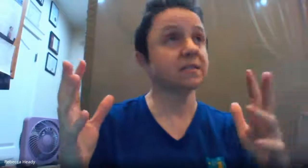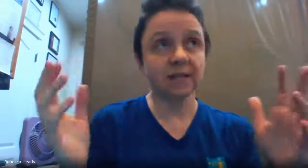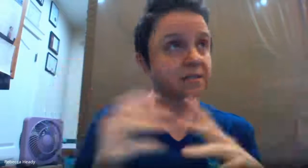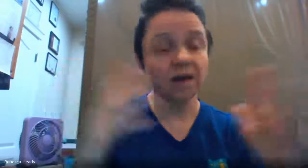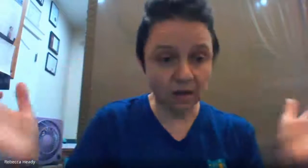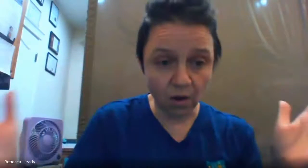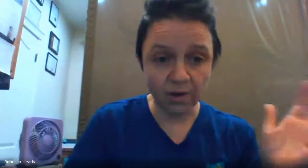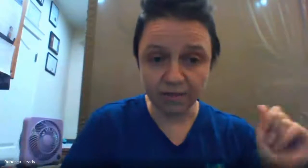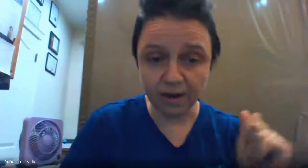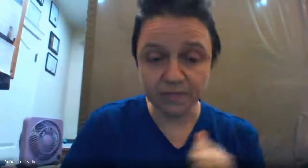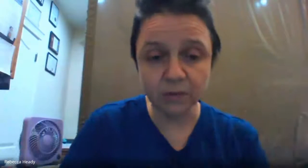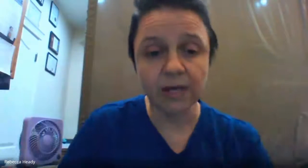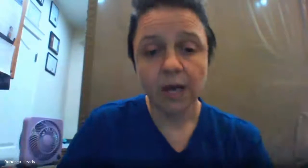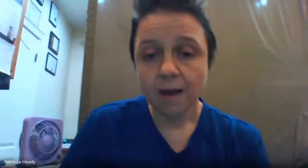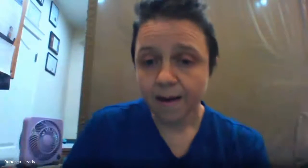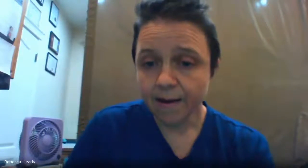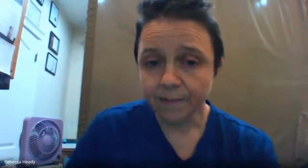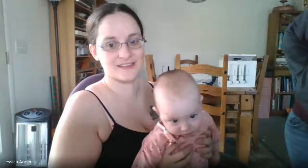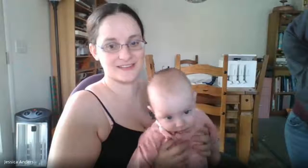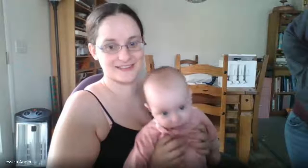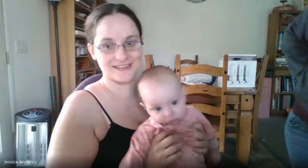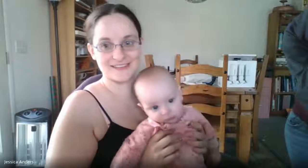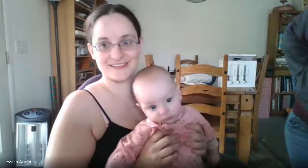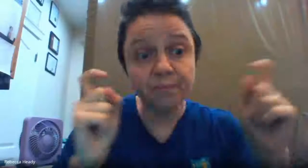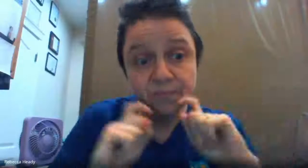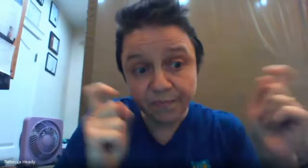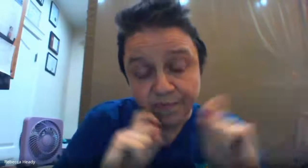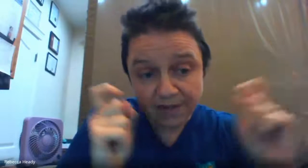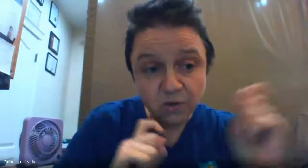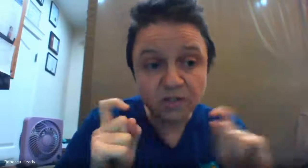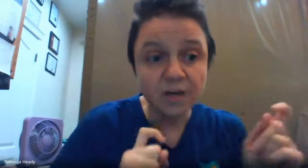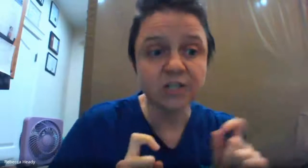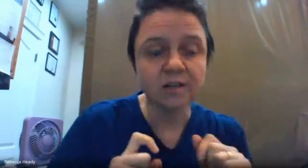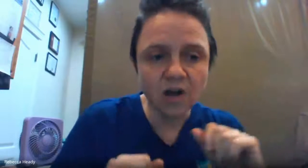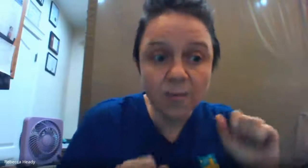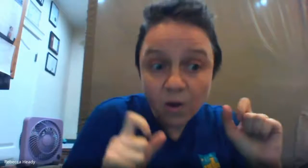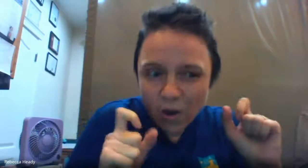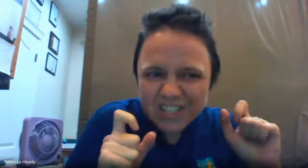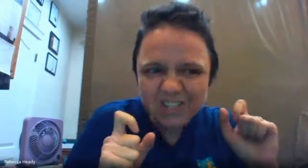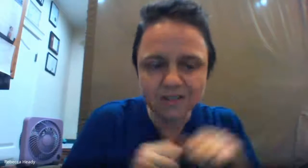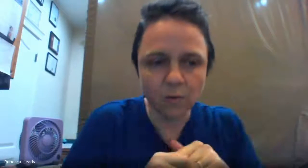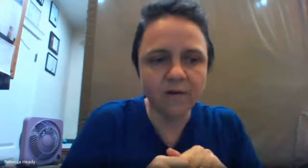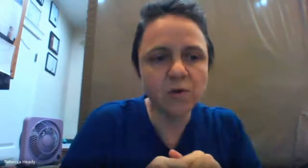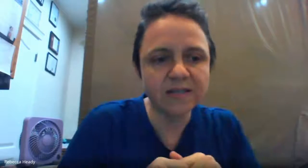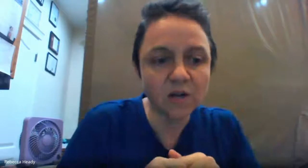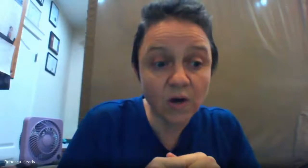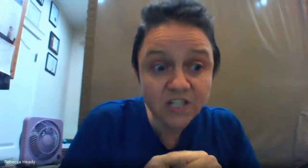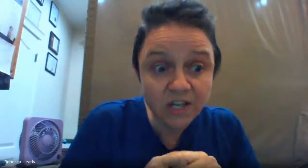at all what I thought I was doing." Yeah. And it's good facial expression. They talk about questions. Like whenever you ask a question, your